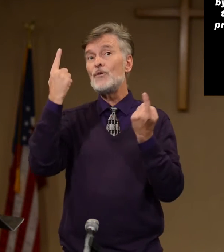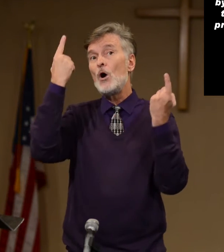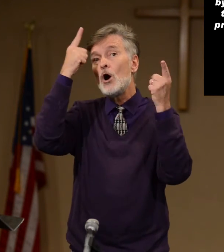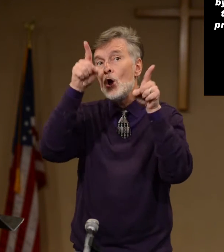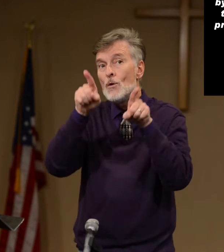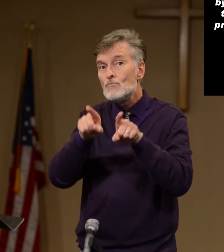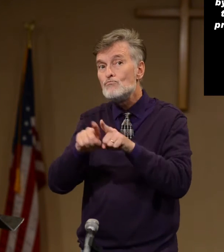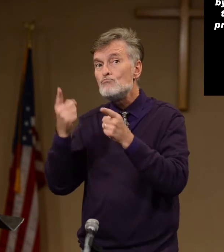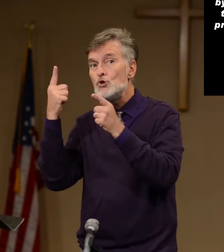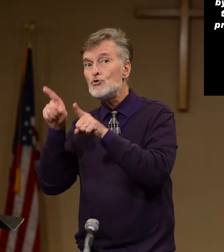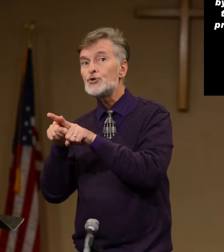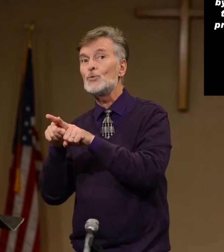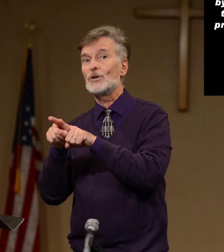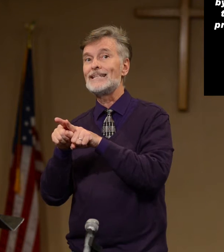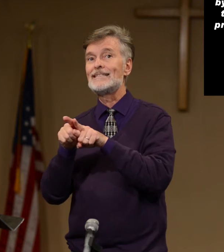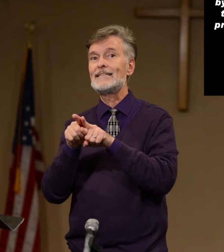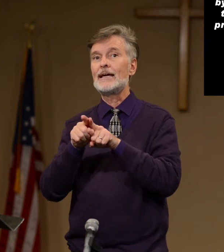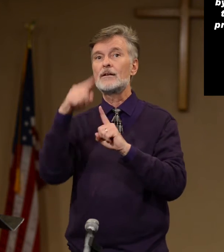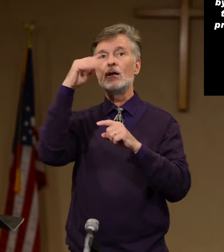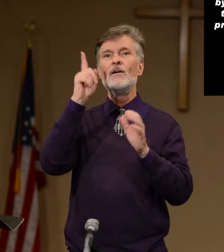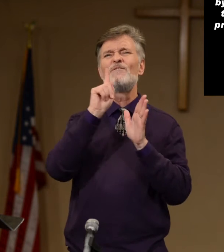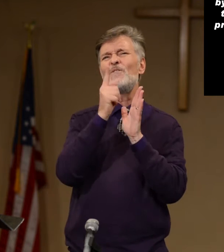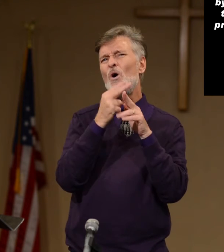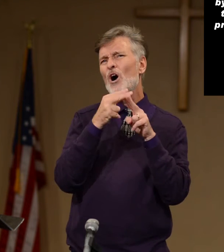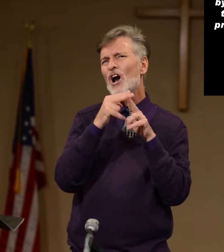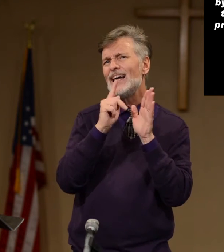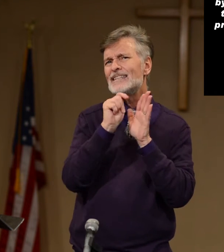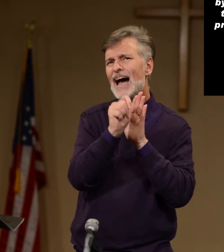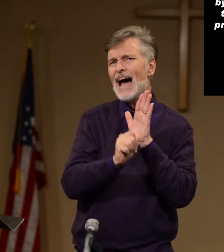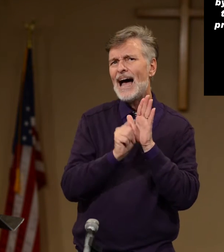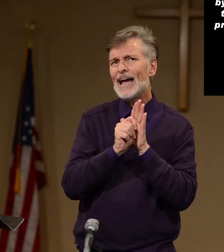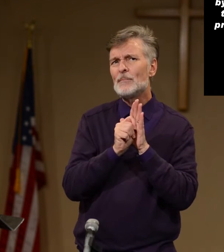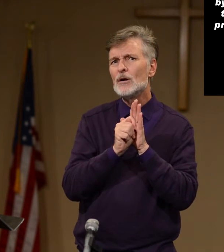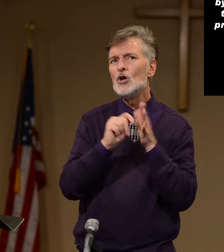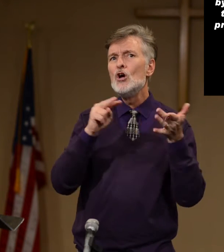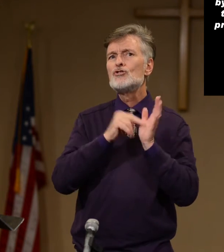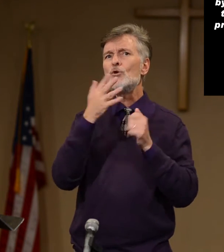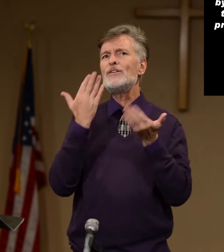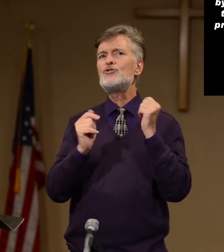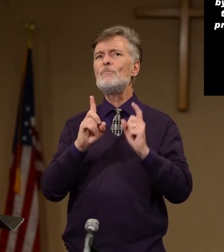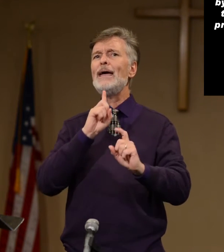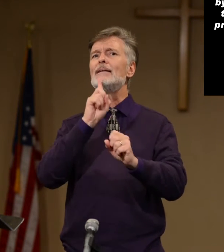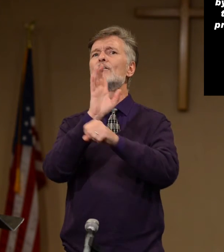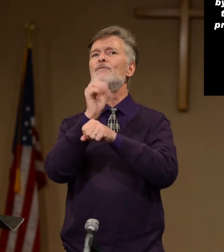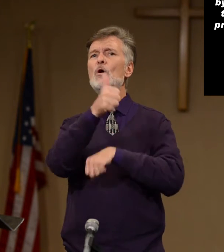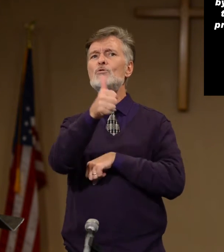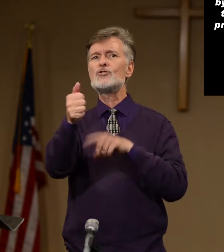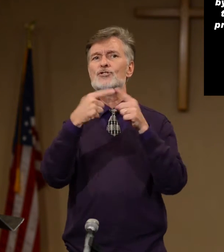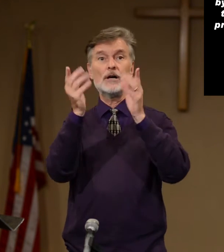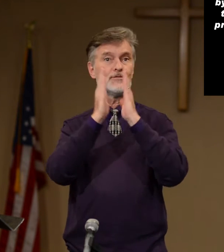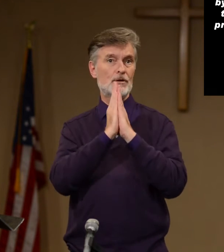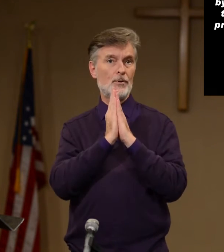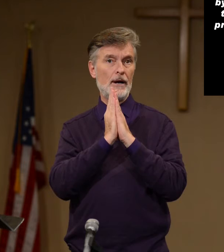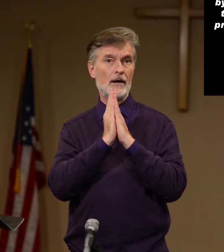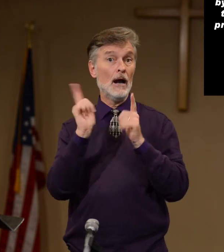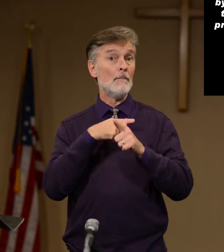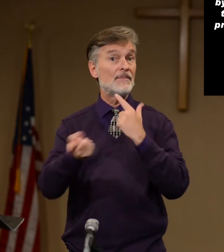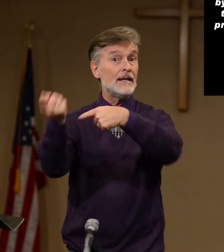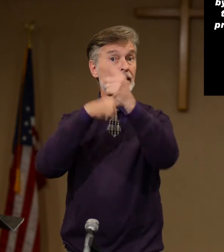for mutual consent for a time, so that you may devote yourselves to prayer. But then